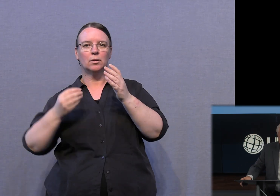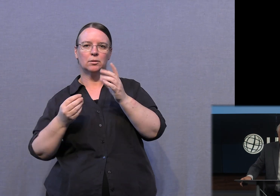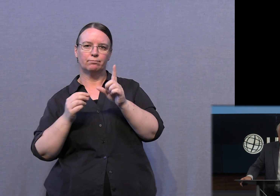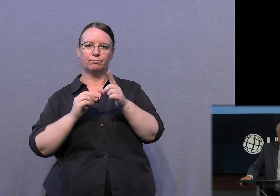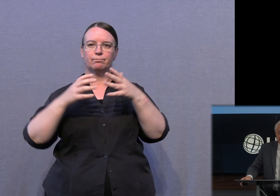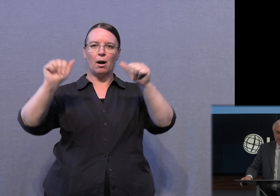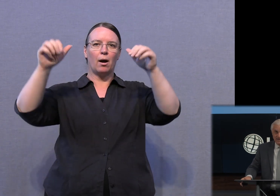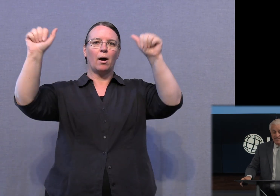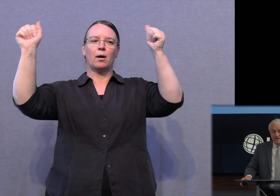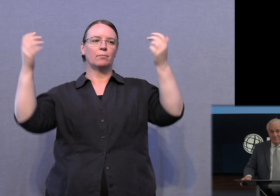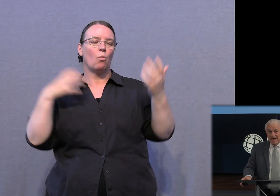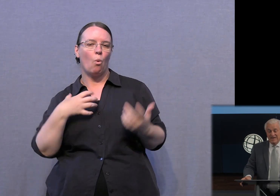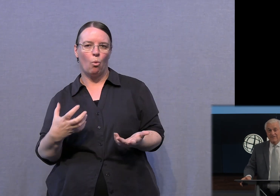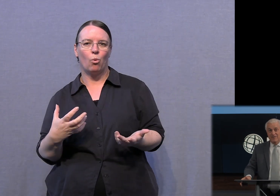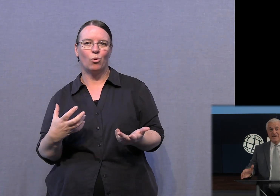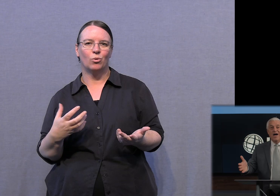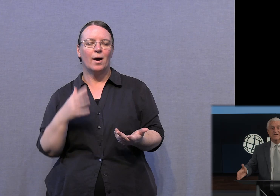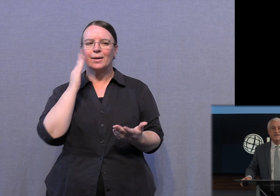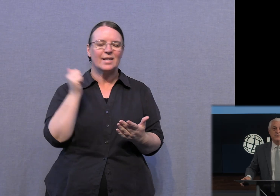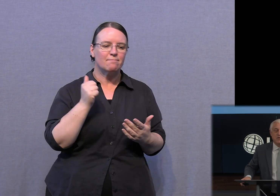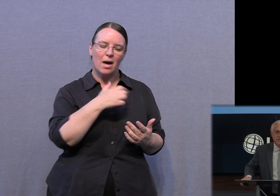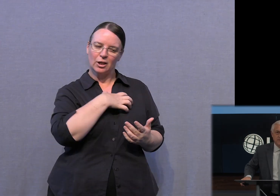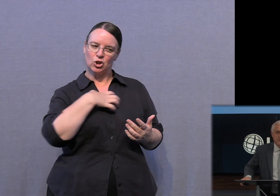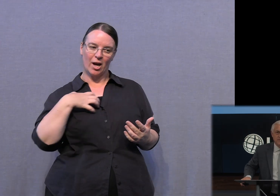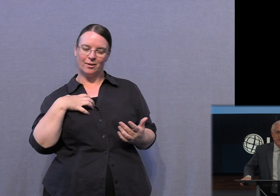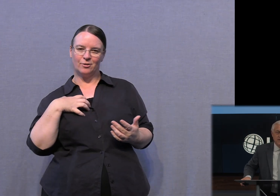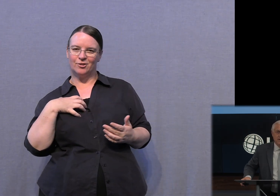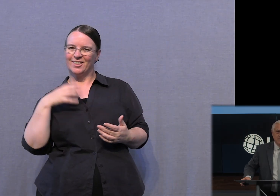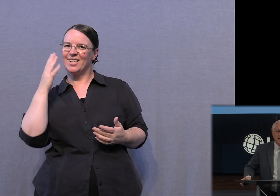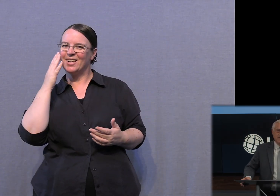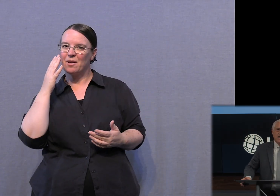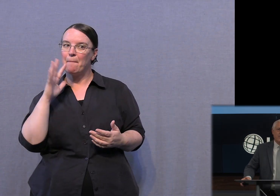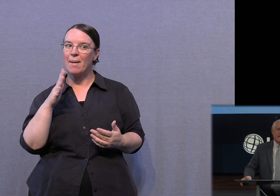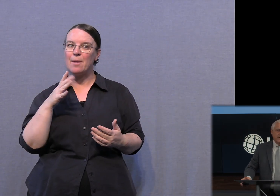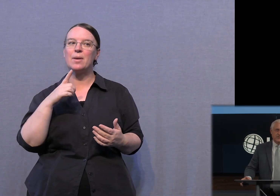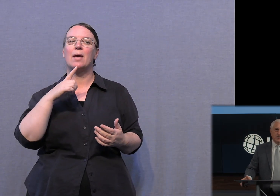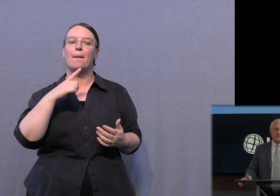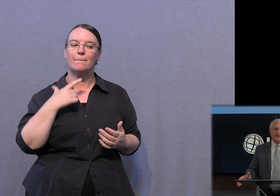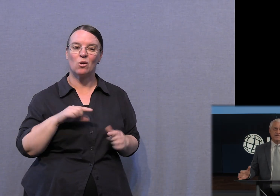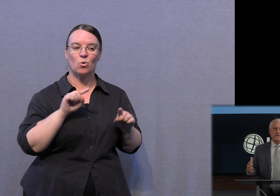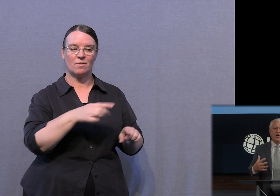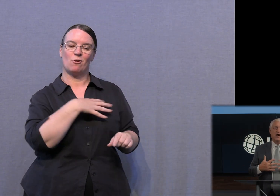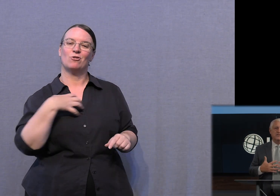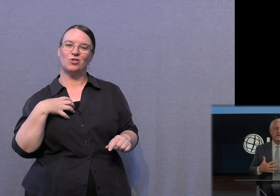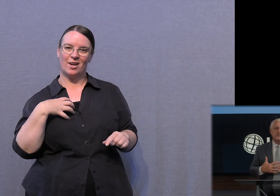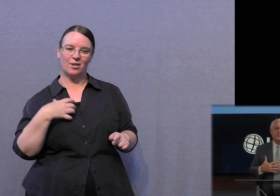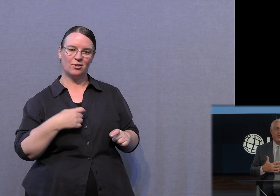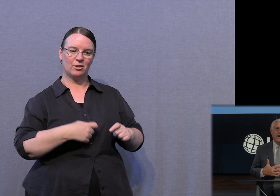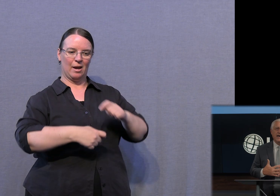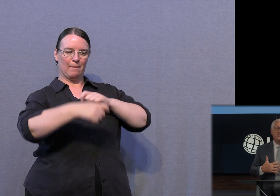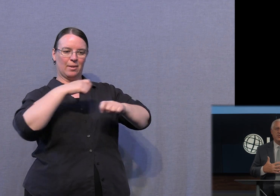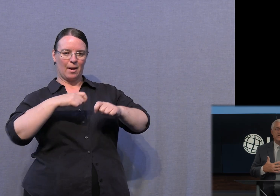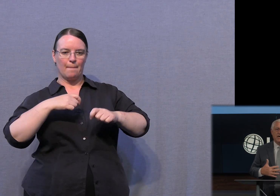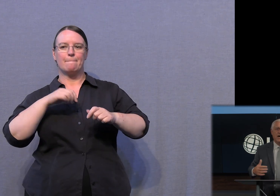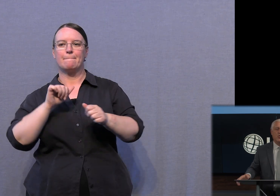circumstances, and maybe even because of circumstances. Because I believe these circumstances have caused us to